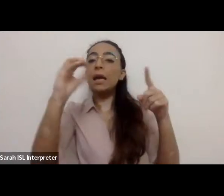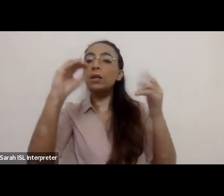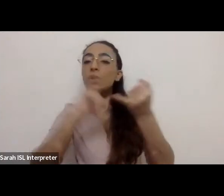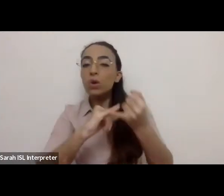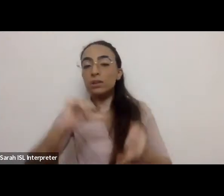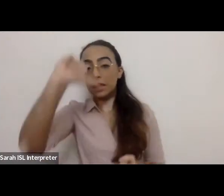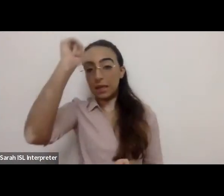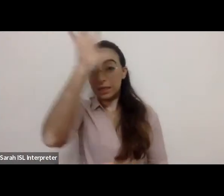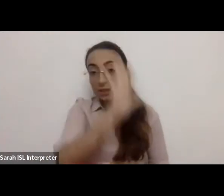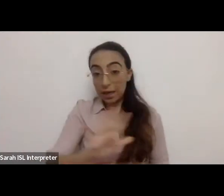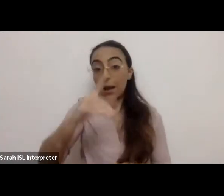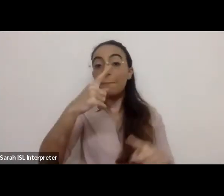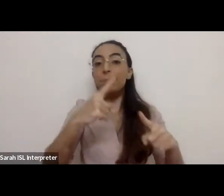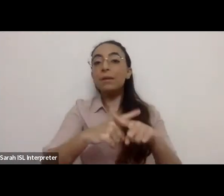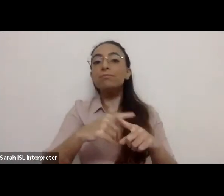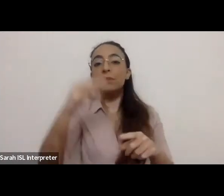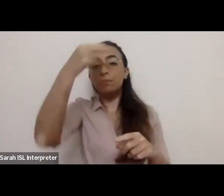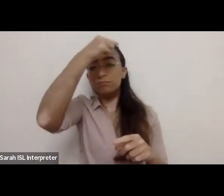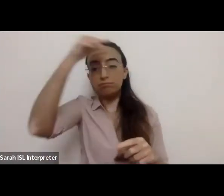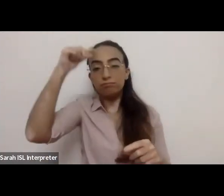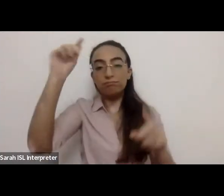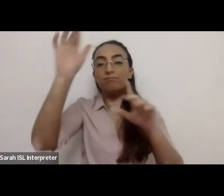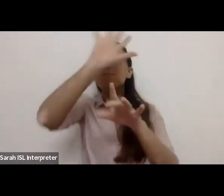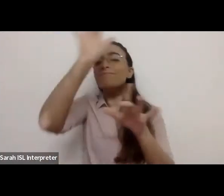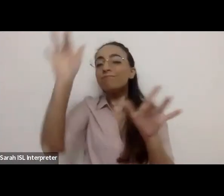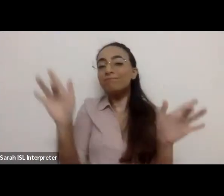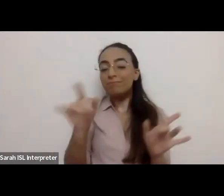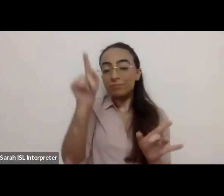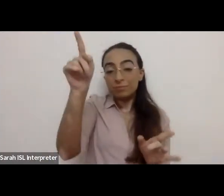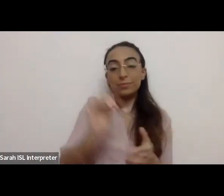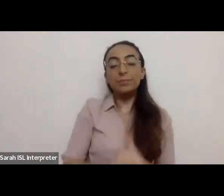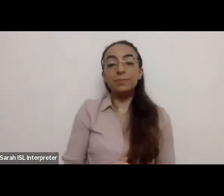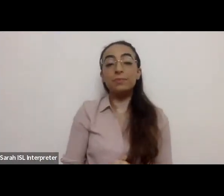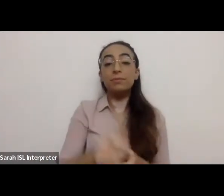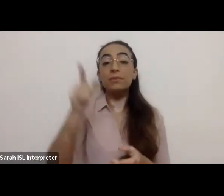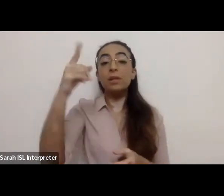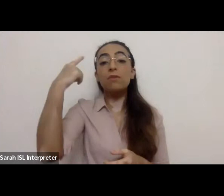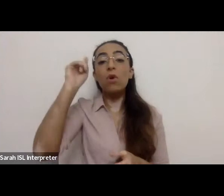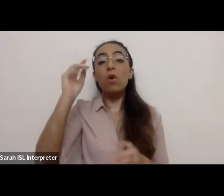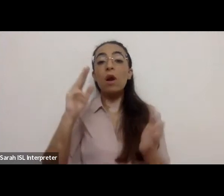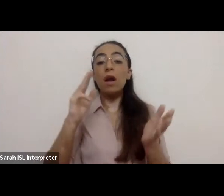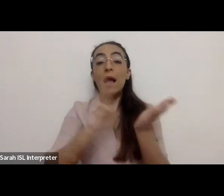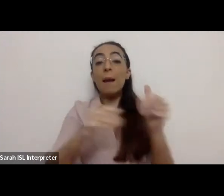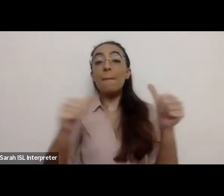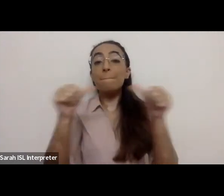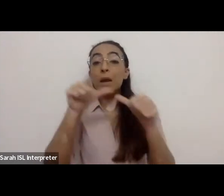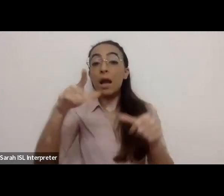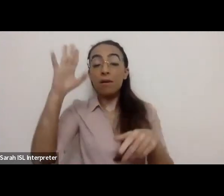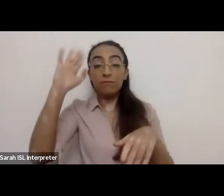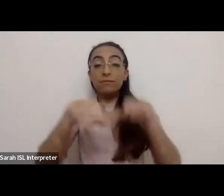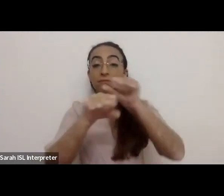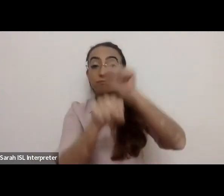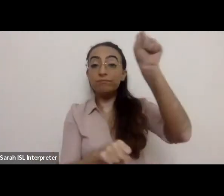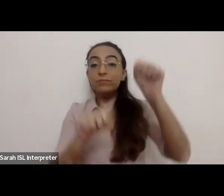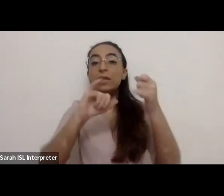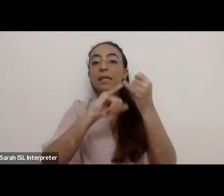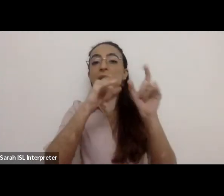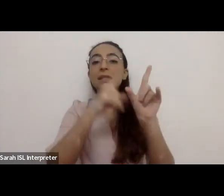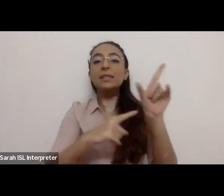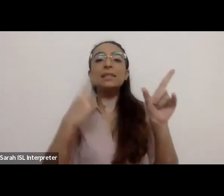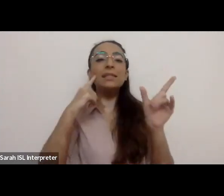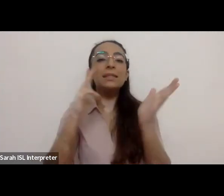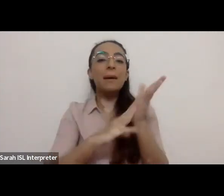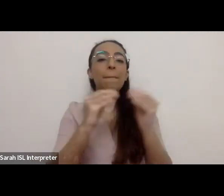the Middle East. Panish holds a master's degree in personnel management from Symbiosis Institute of